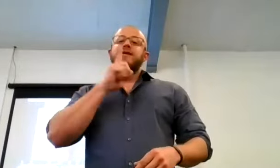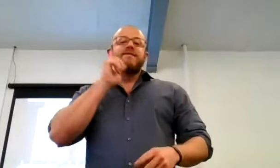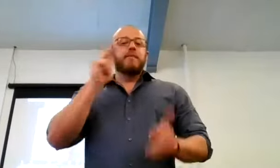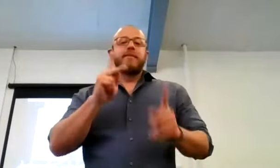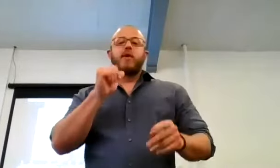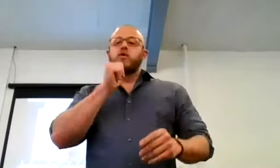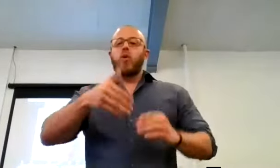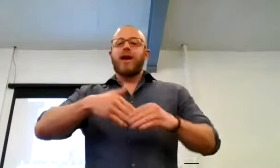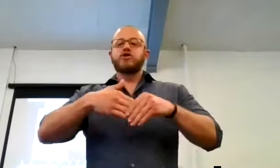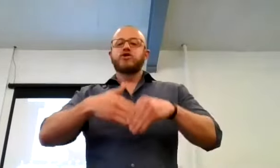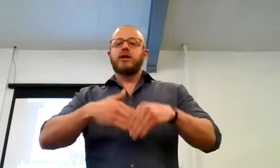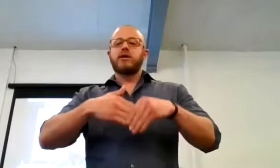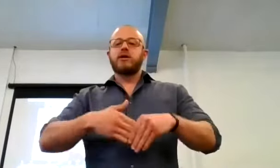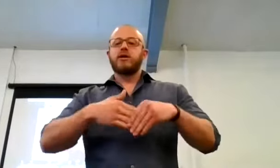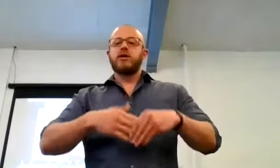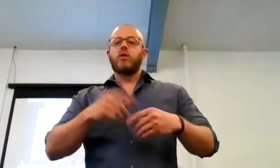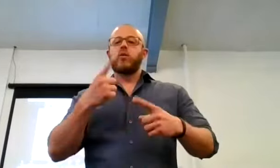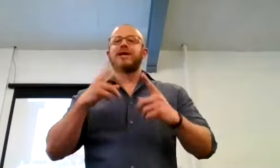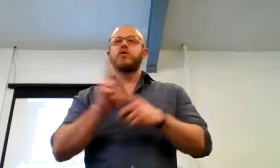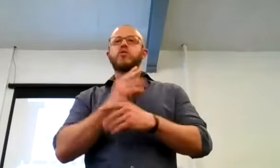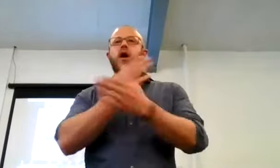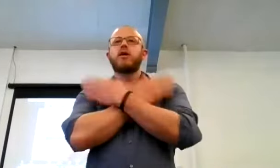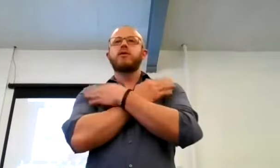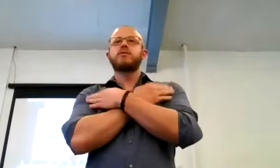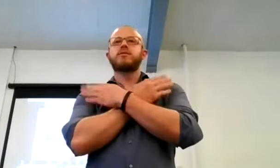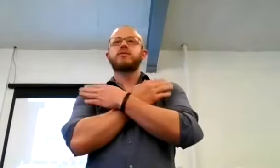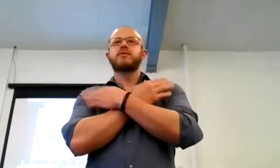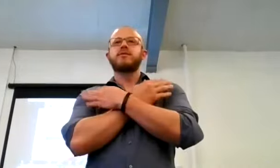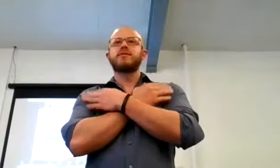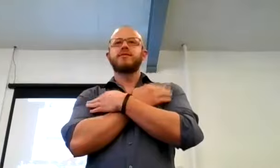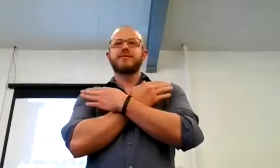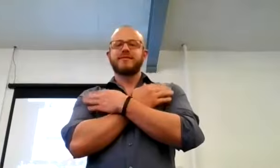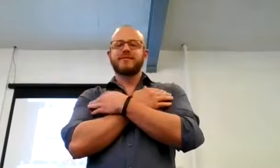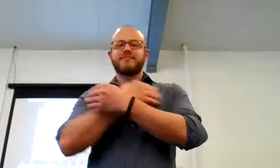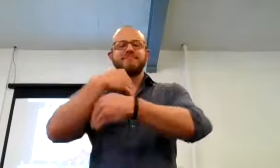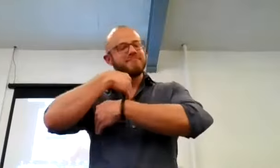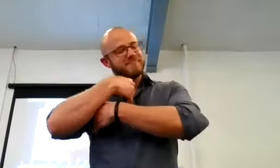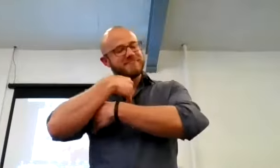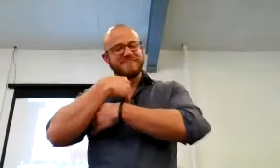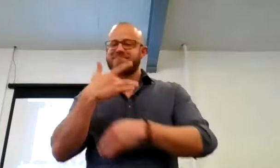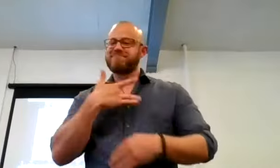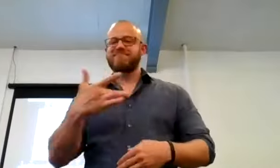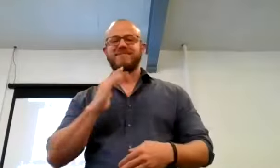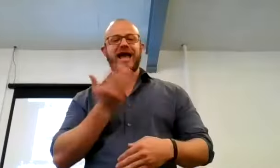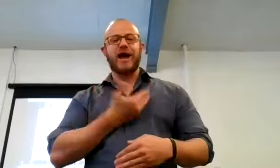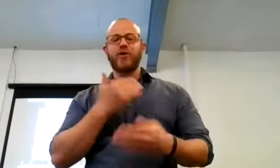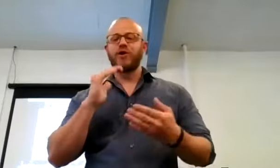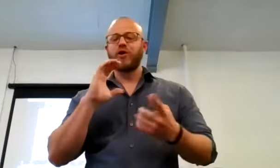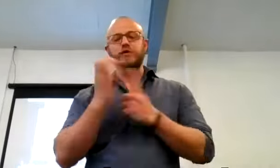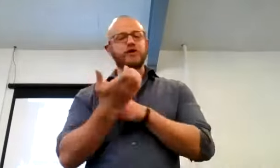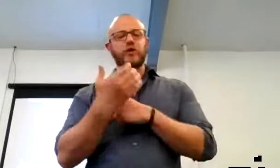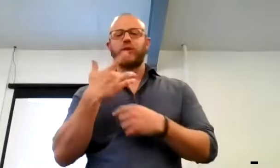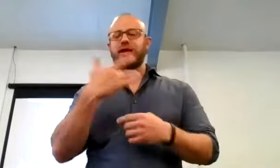to, when it comes to deaf people, they really don't shake hands, we hug. We definitely hug, we love to hug each other. That's